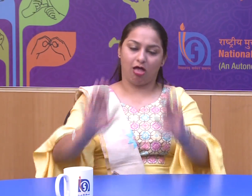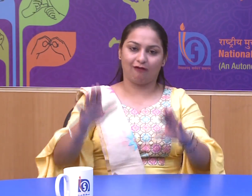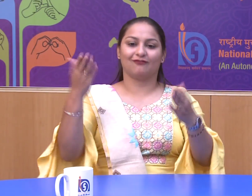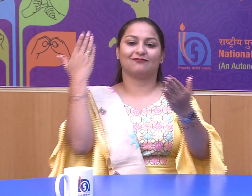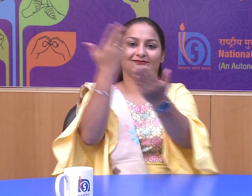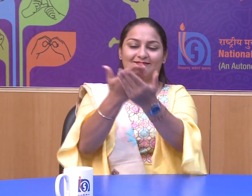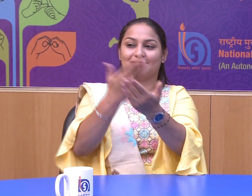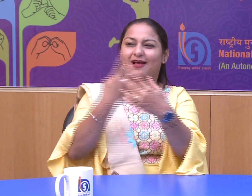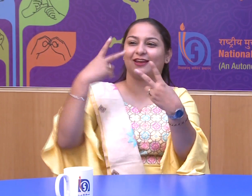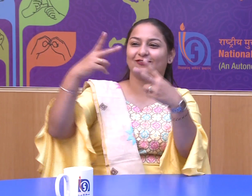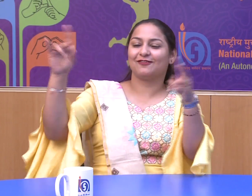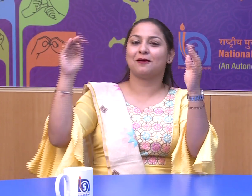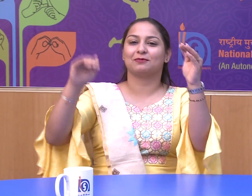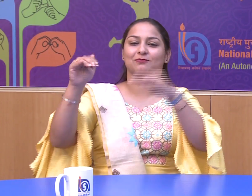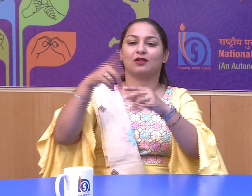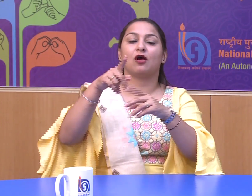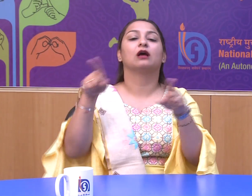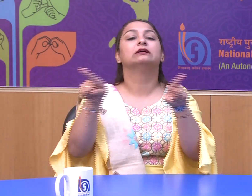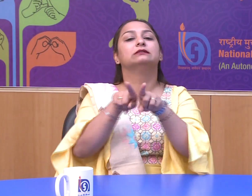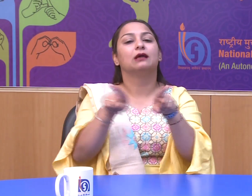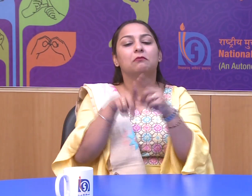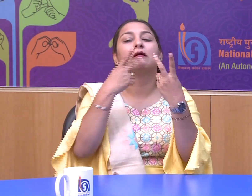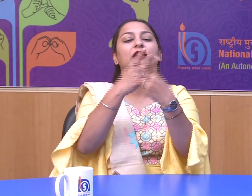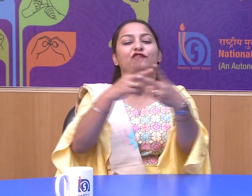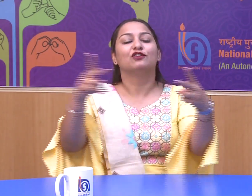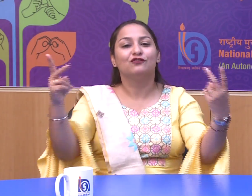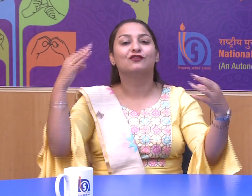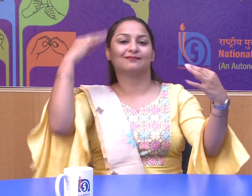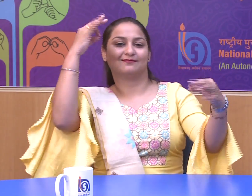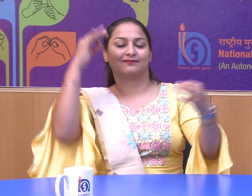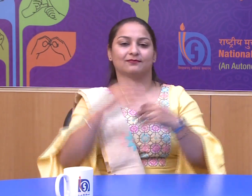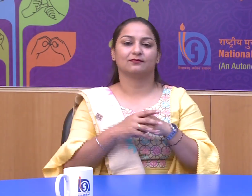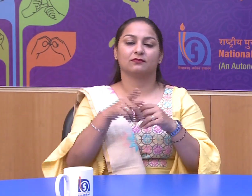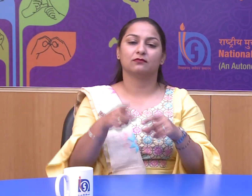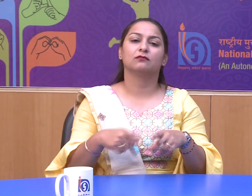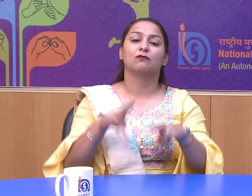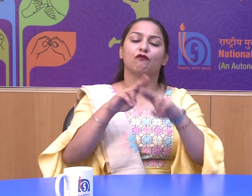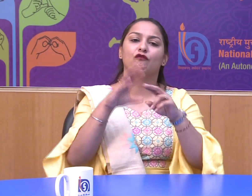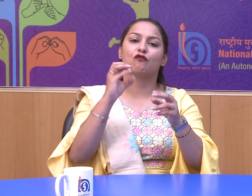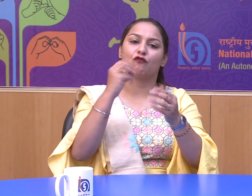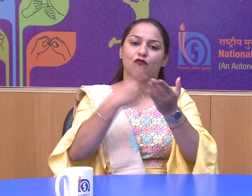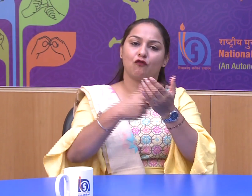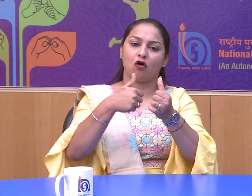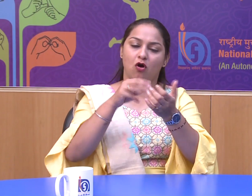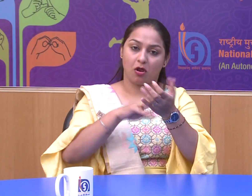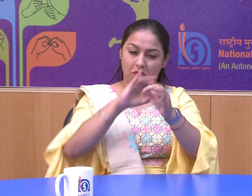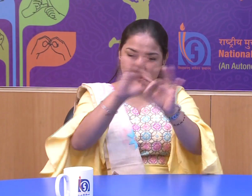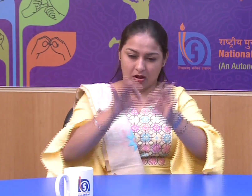on other festive occasions. Formal education was not